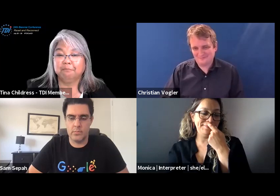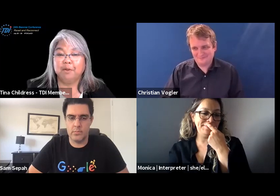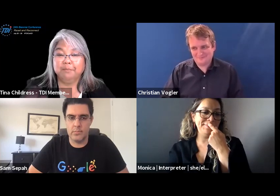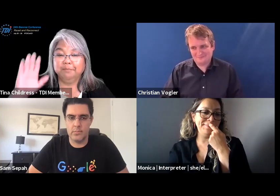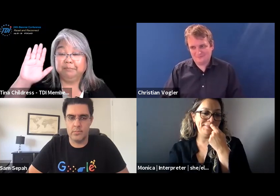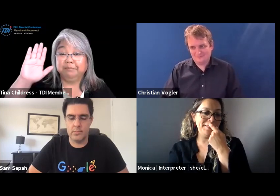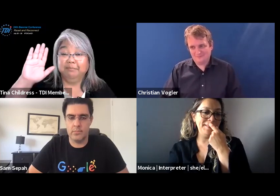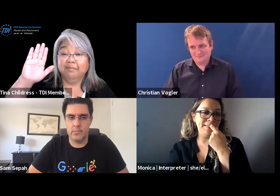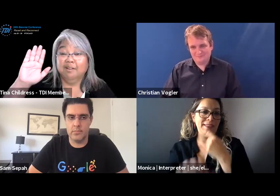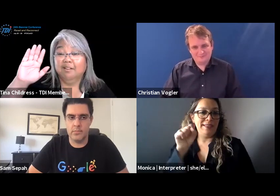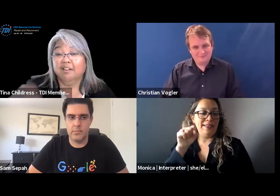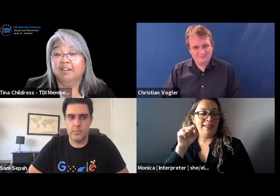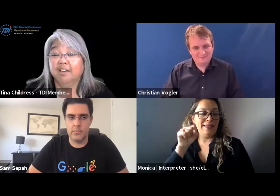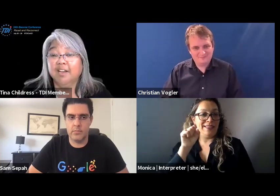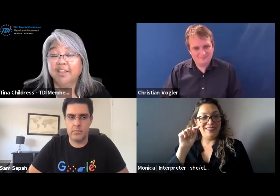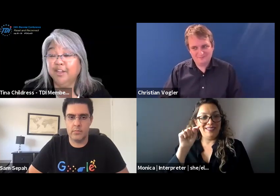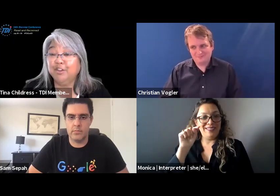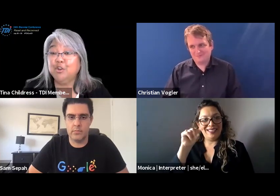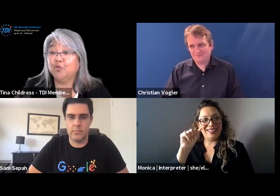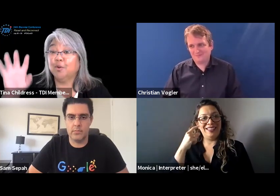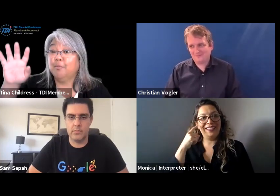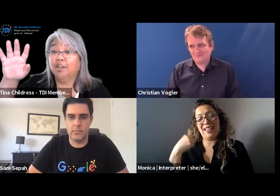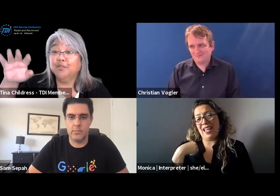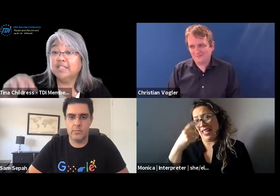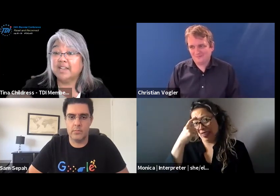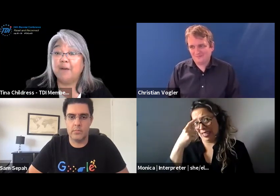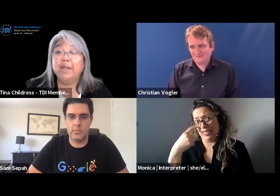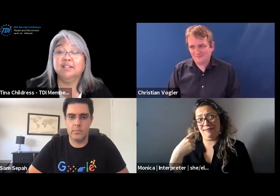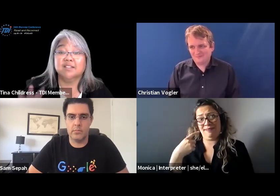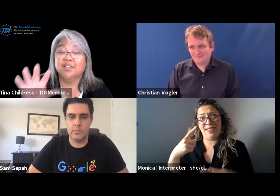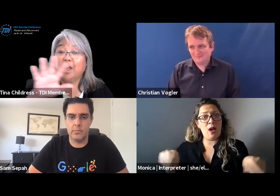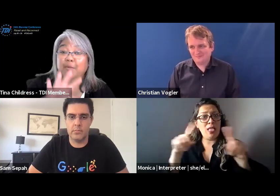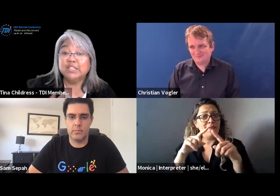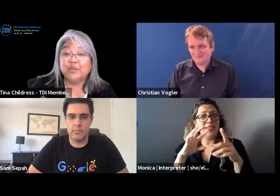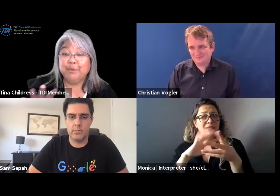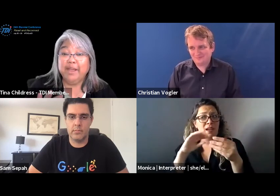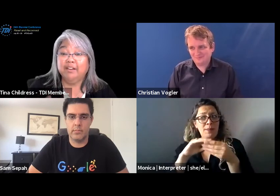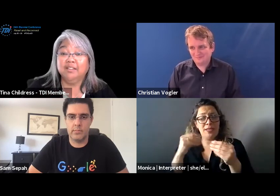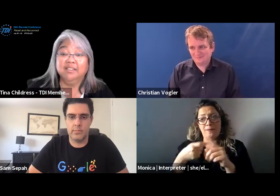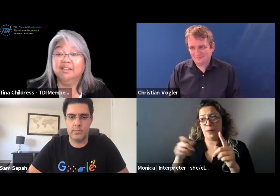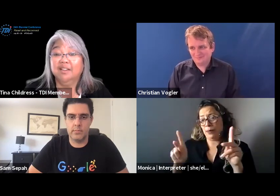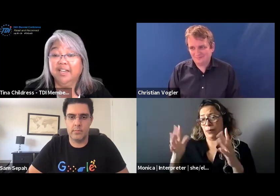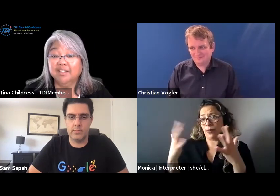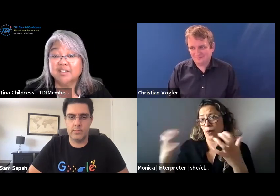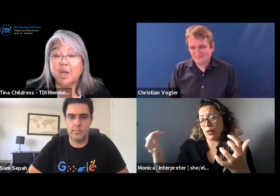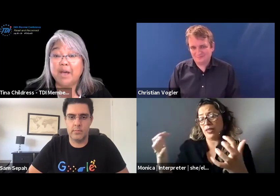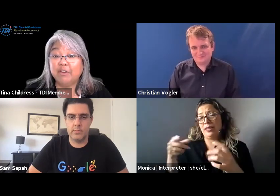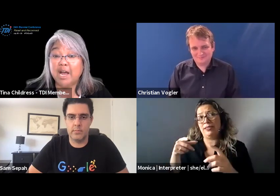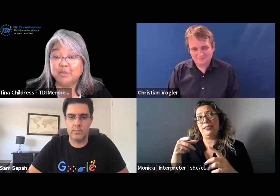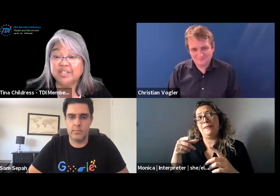Yeah. And I think, from all of these comments and the comments from the panel, it's about